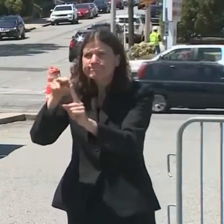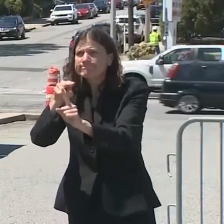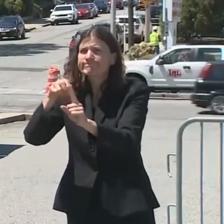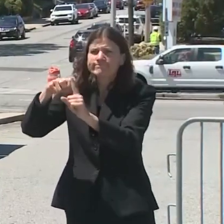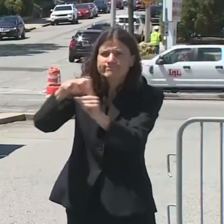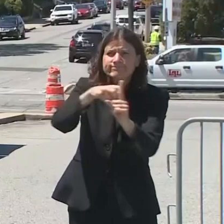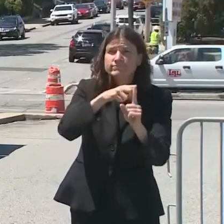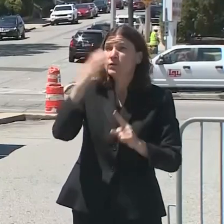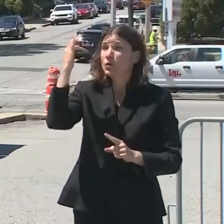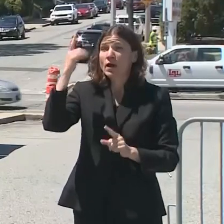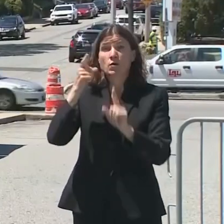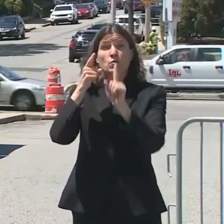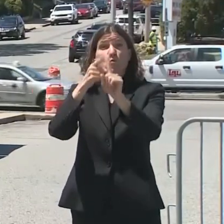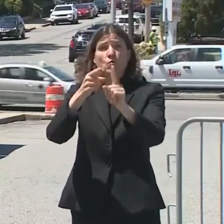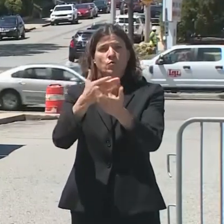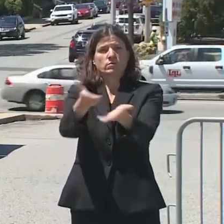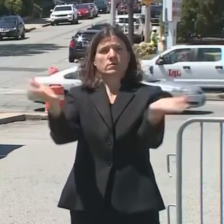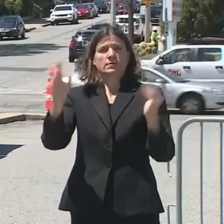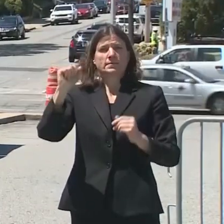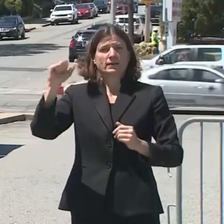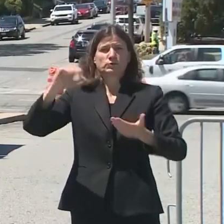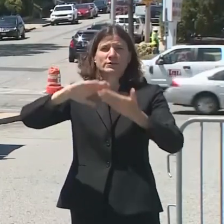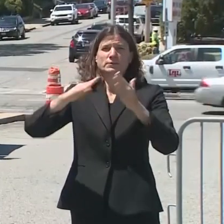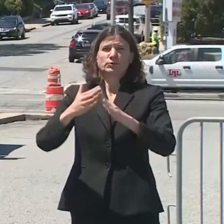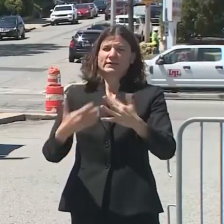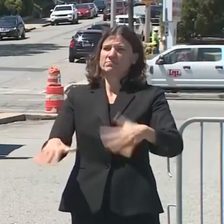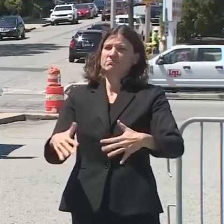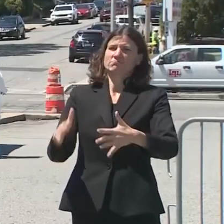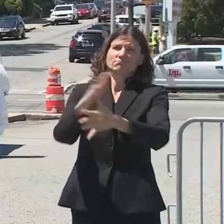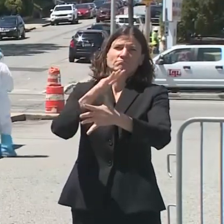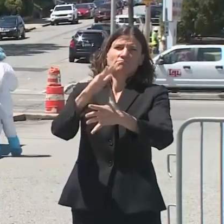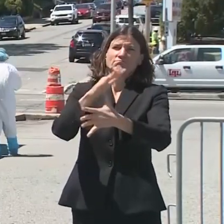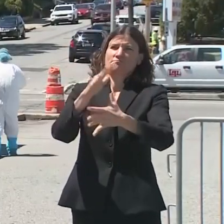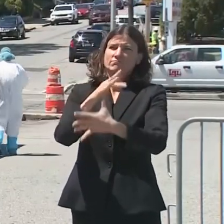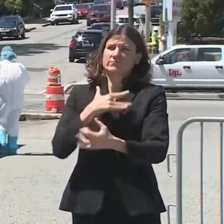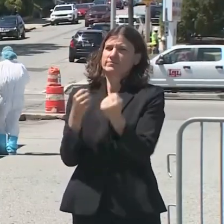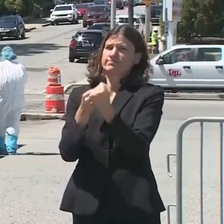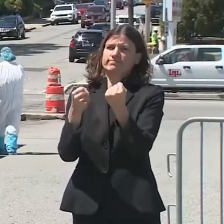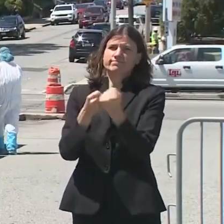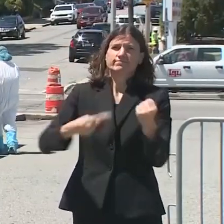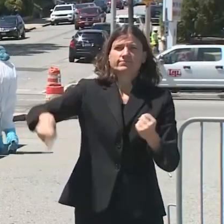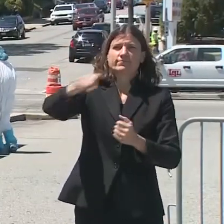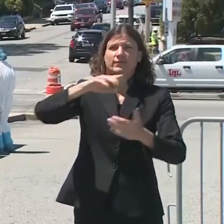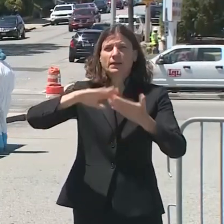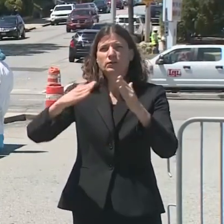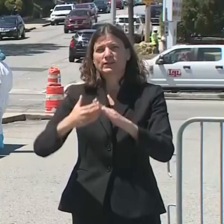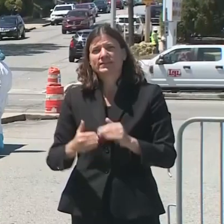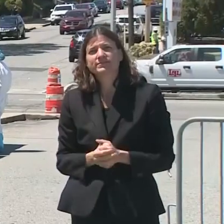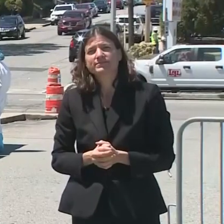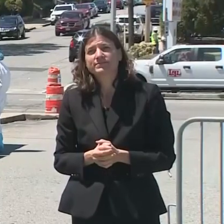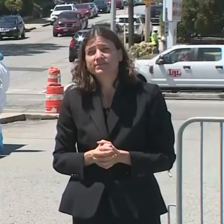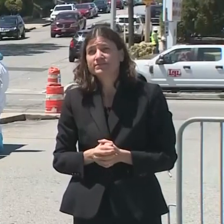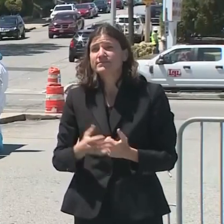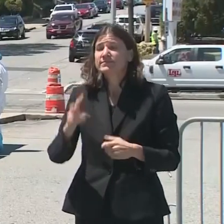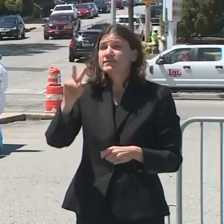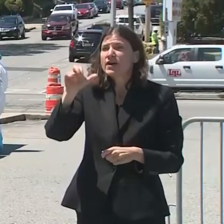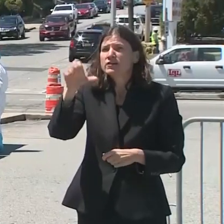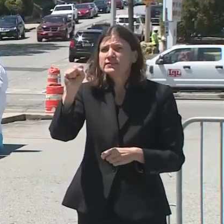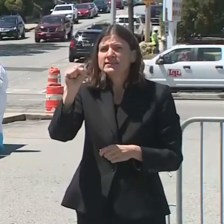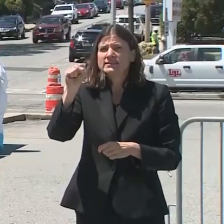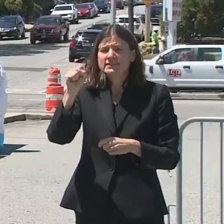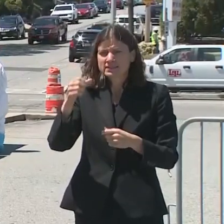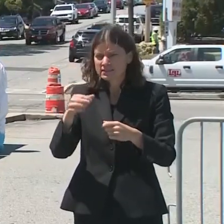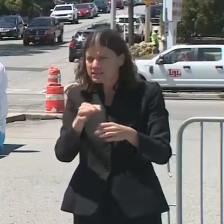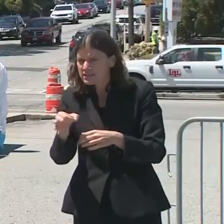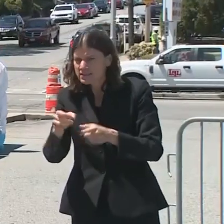isolation, and tracking is key to getting our arms around this virus, stopping the spread, and informing us as we pursue next steps. And